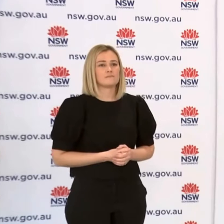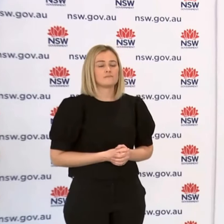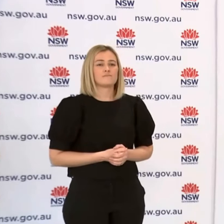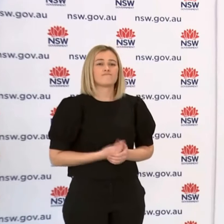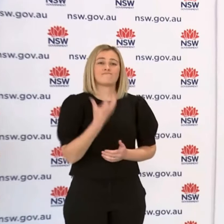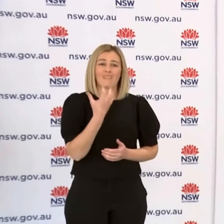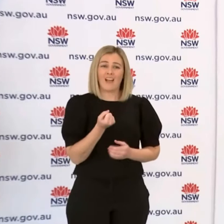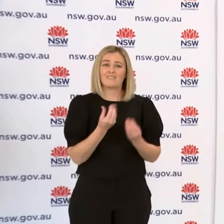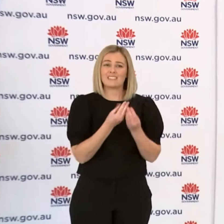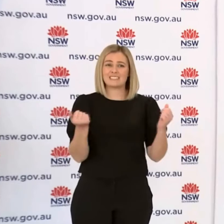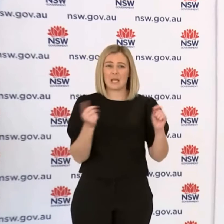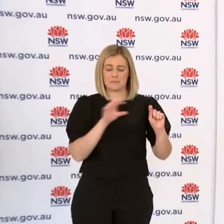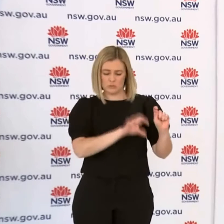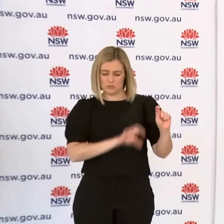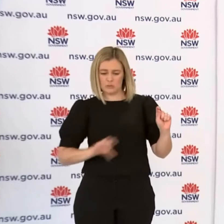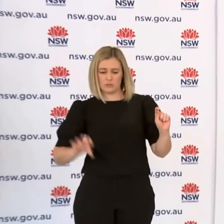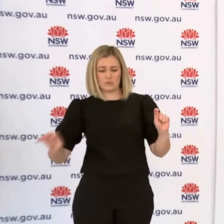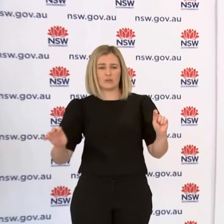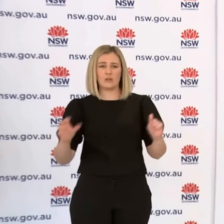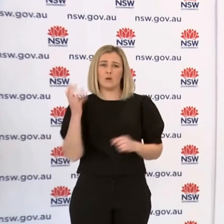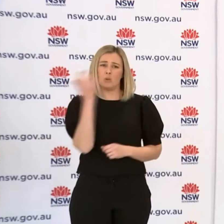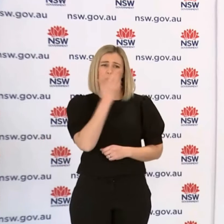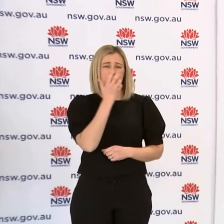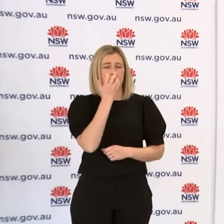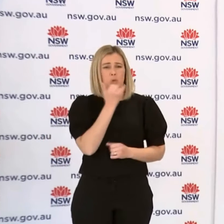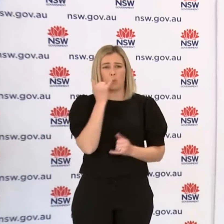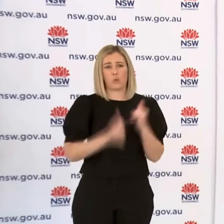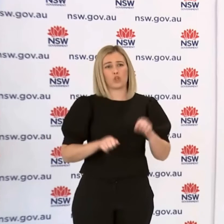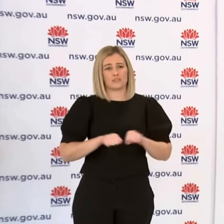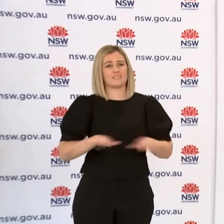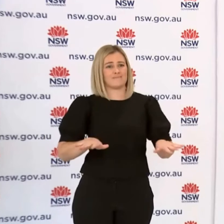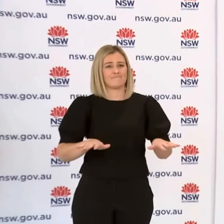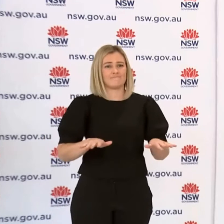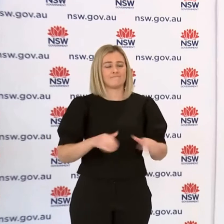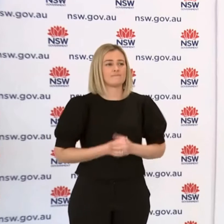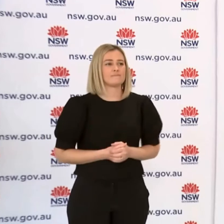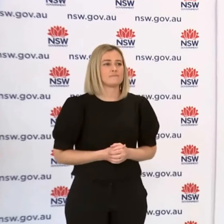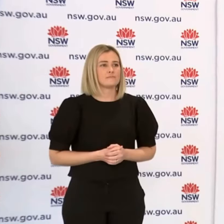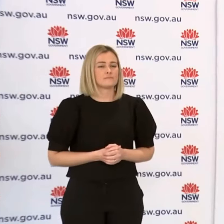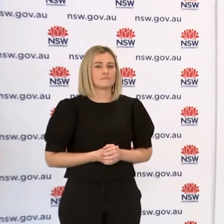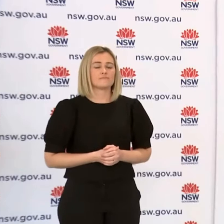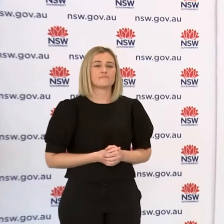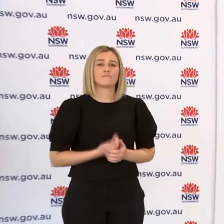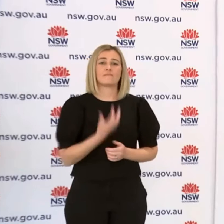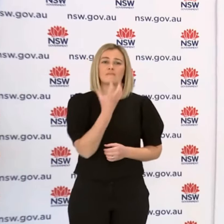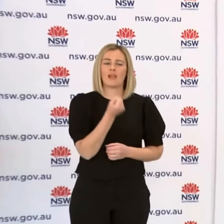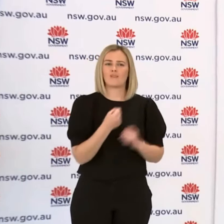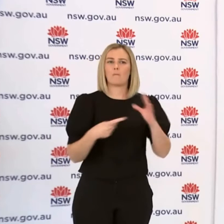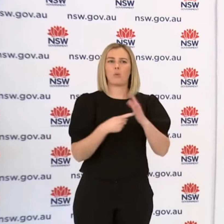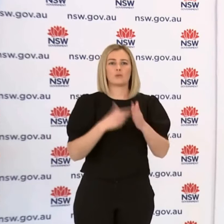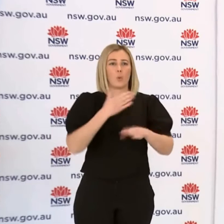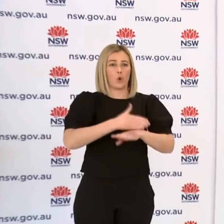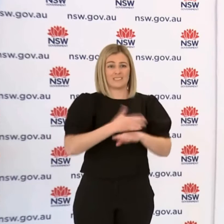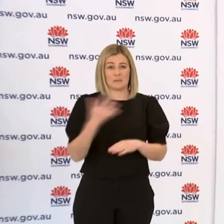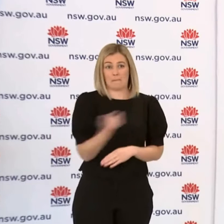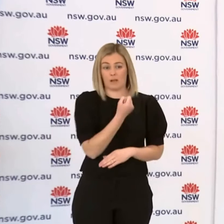know are continuing to be problems. We know there are essential workers going out, and of course they have